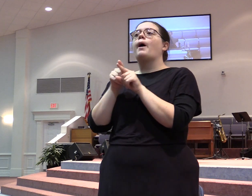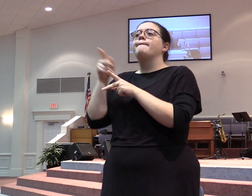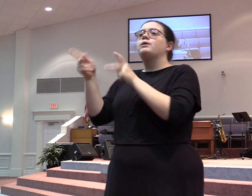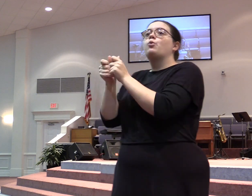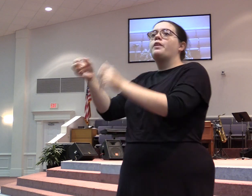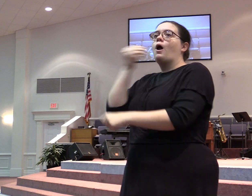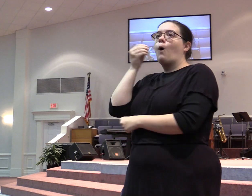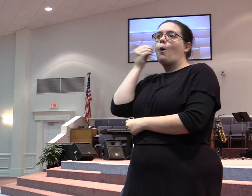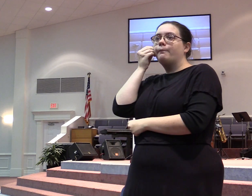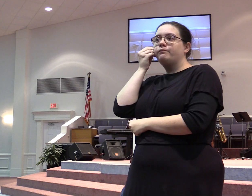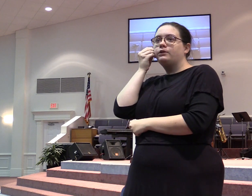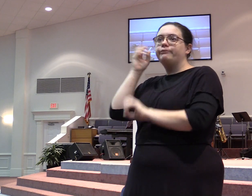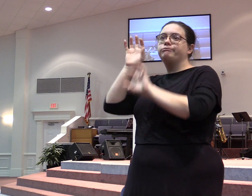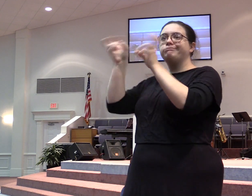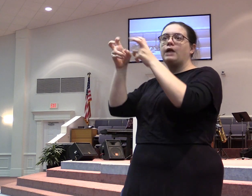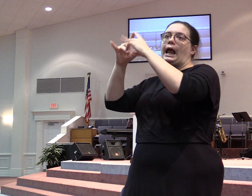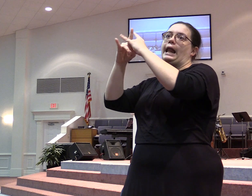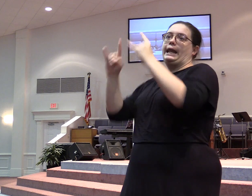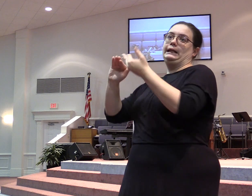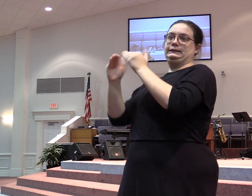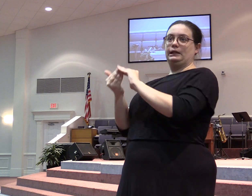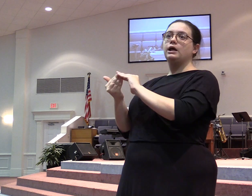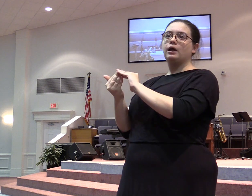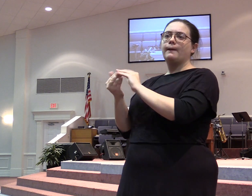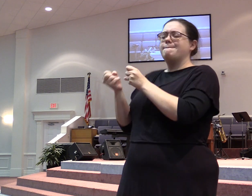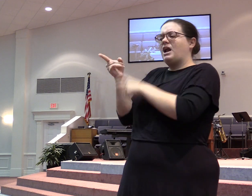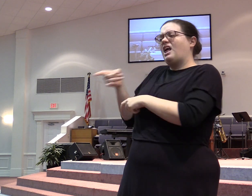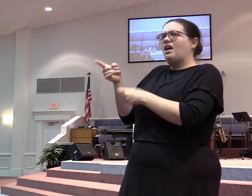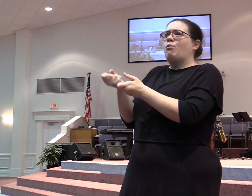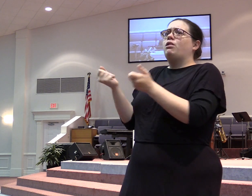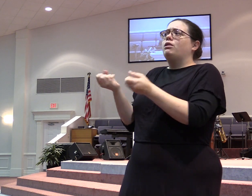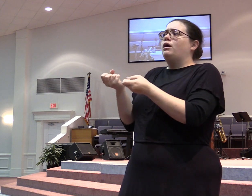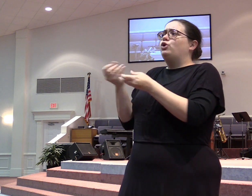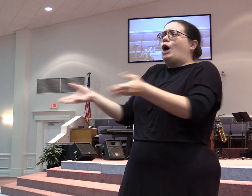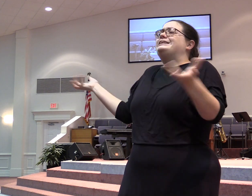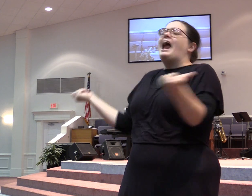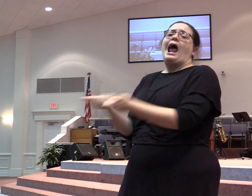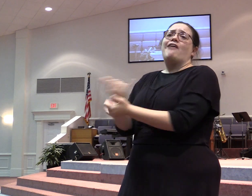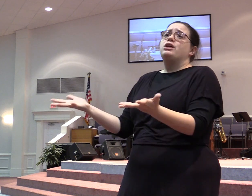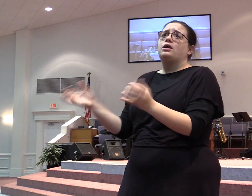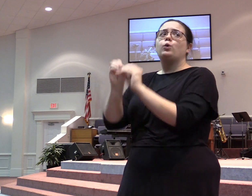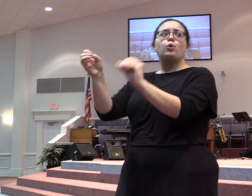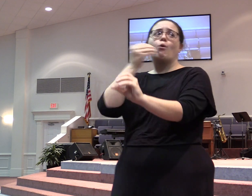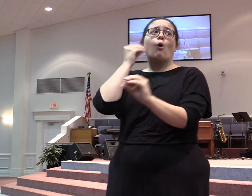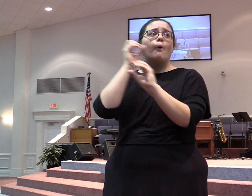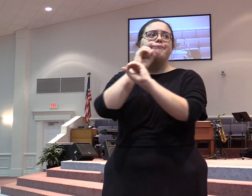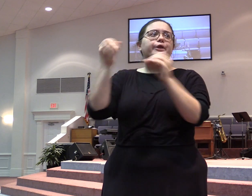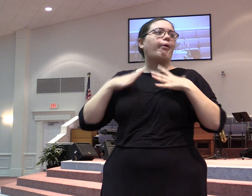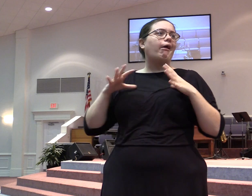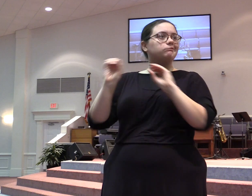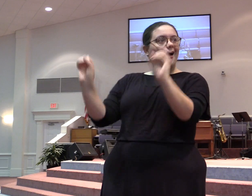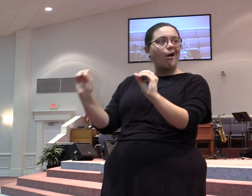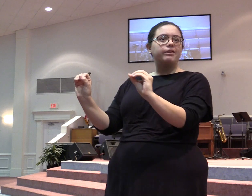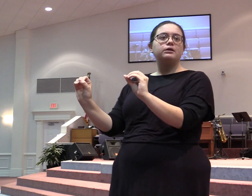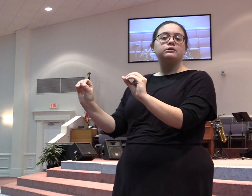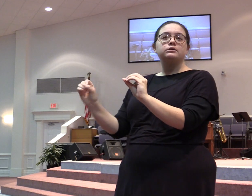or what is called the Tent City, many of them lost everything in the storm. They have nowhere to go. And so we're going to